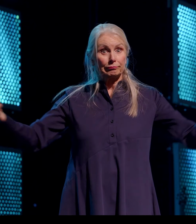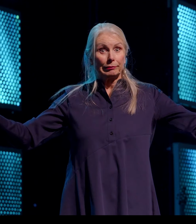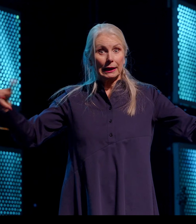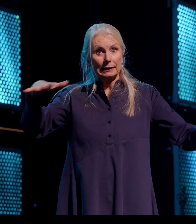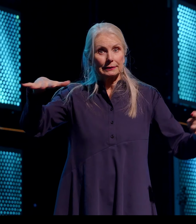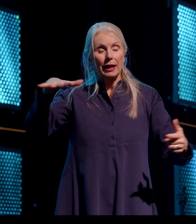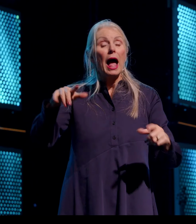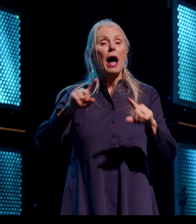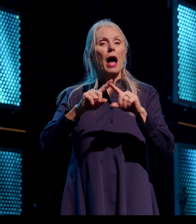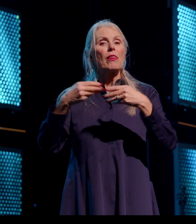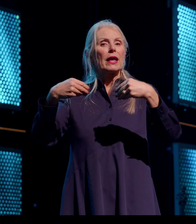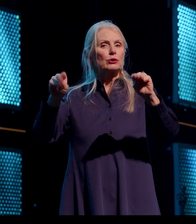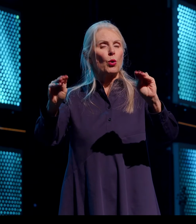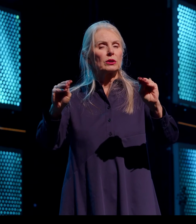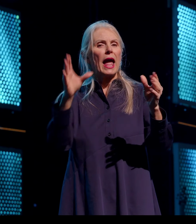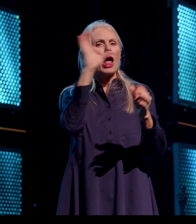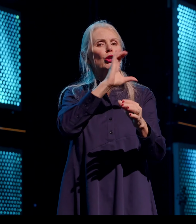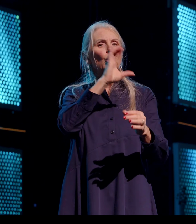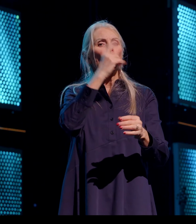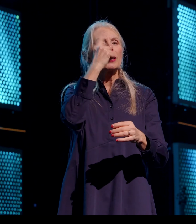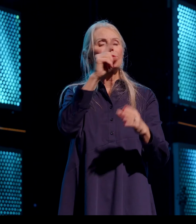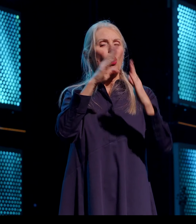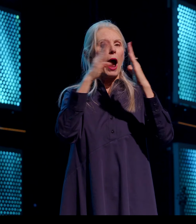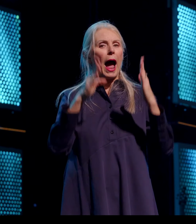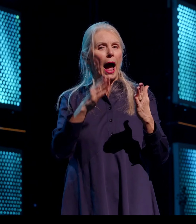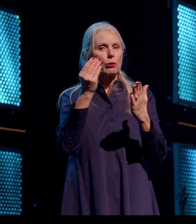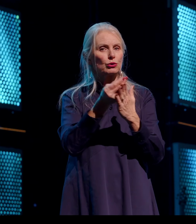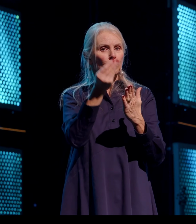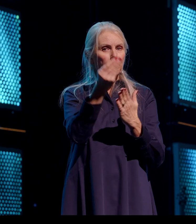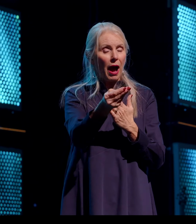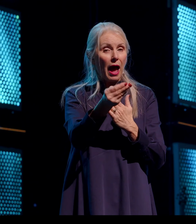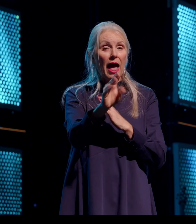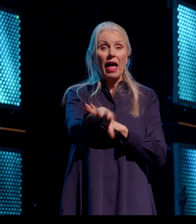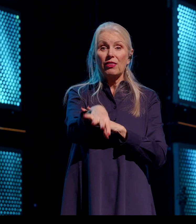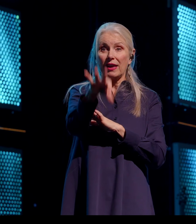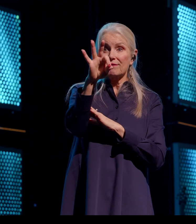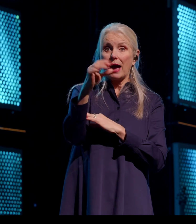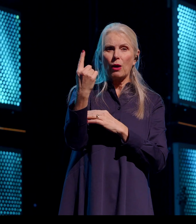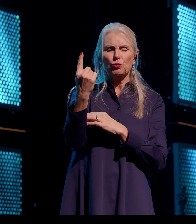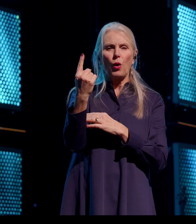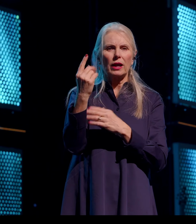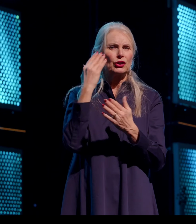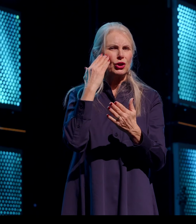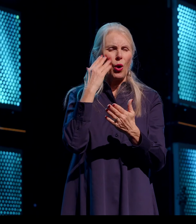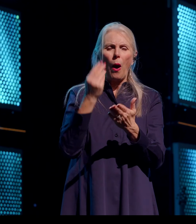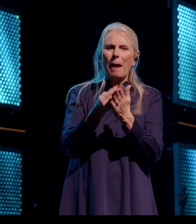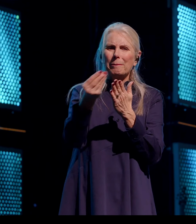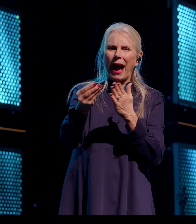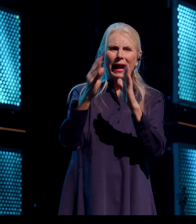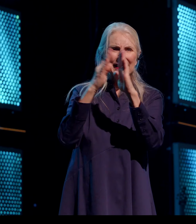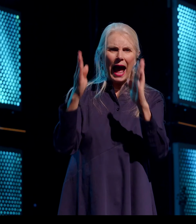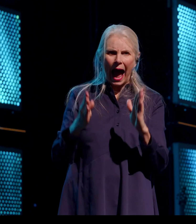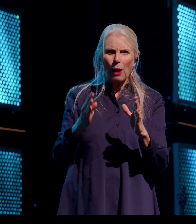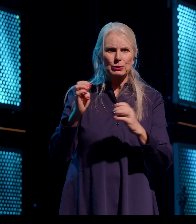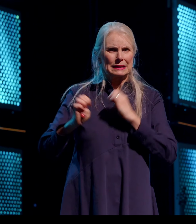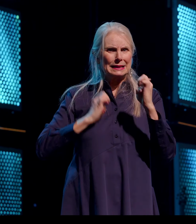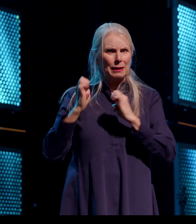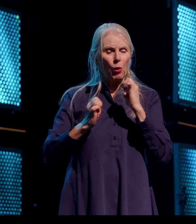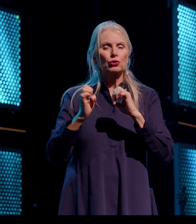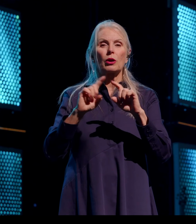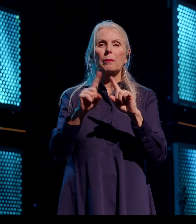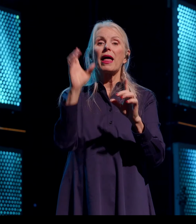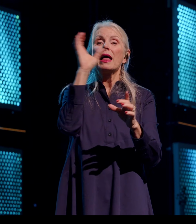they sold it, and they were looking for a house to buy. They found the house that they wanted. You know how buying a house can be very emotional. They found the